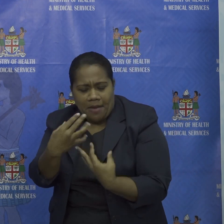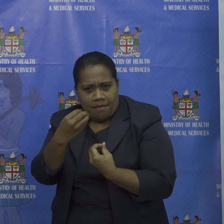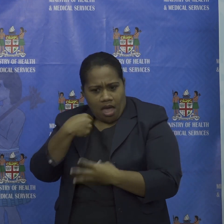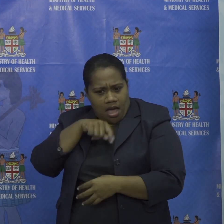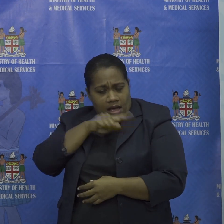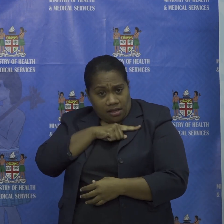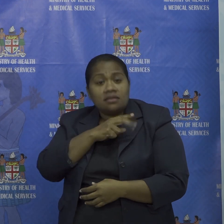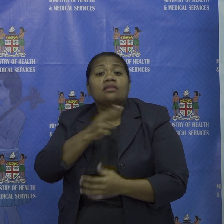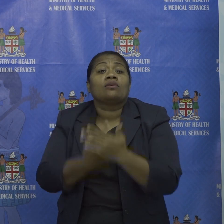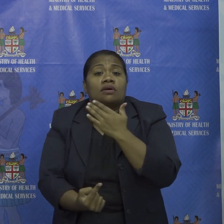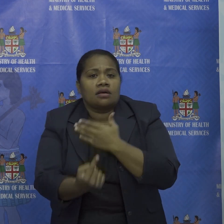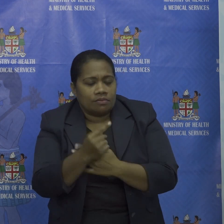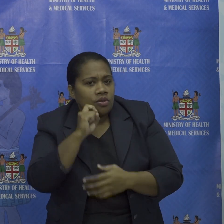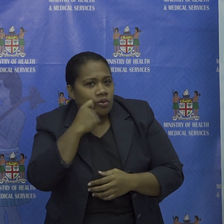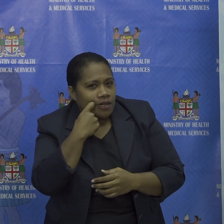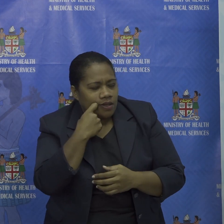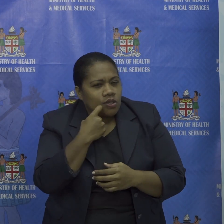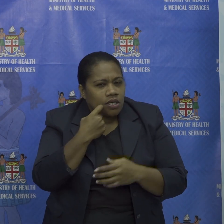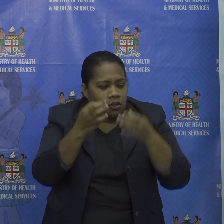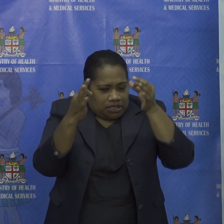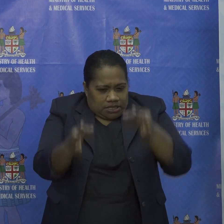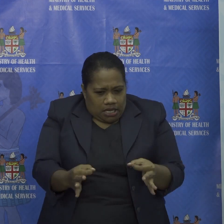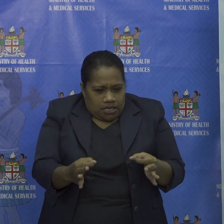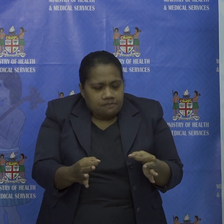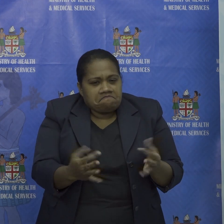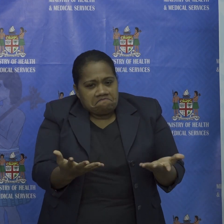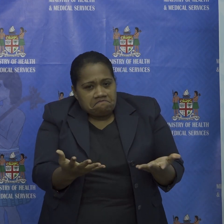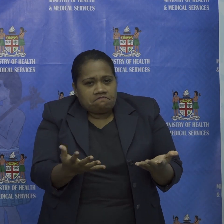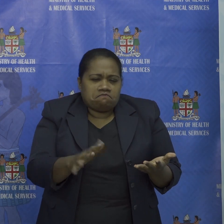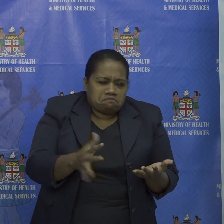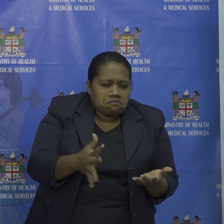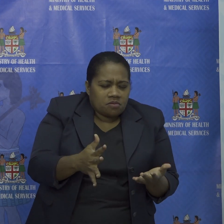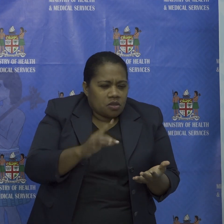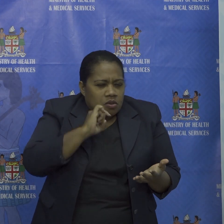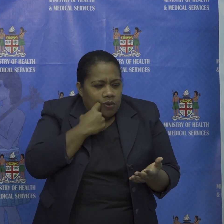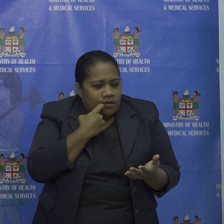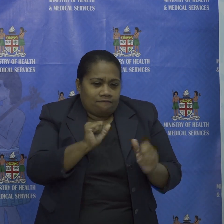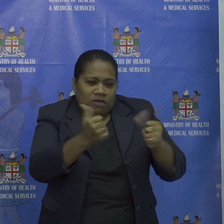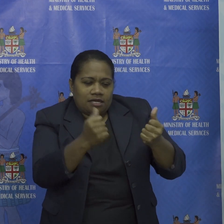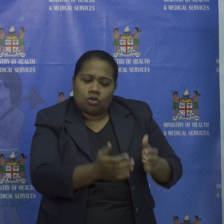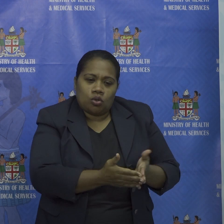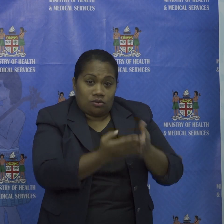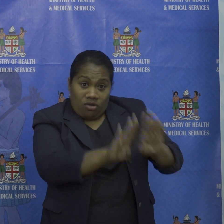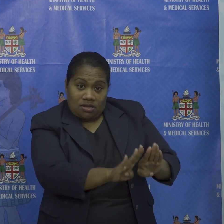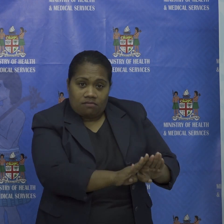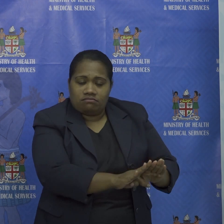determination of whether the lockdown should end or extend.